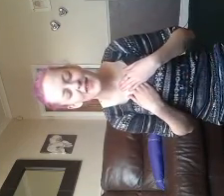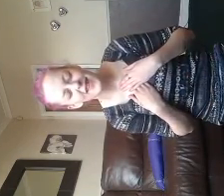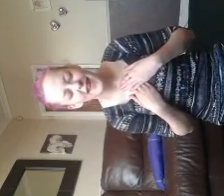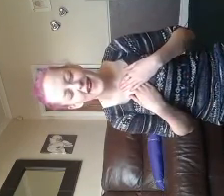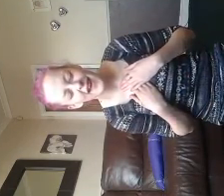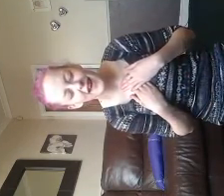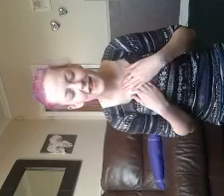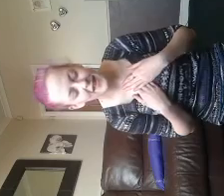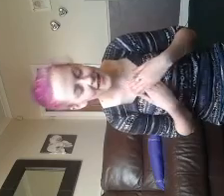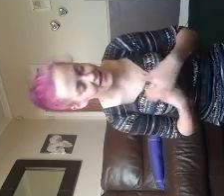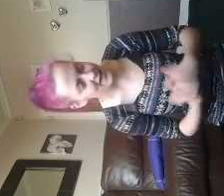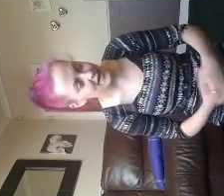the day.